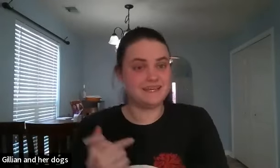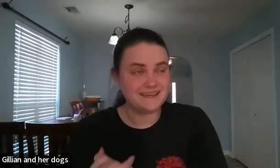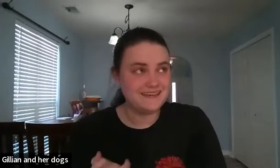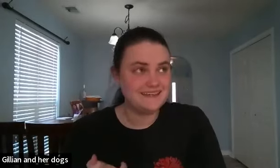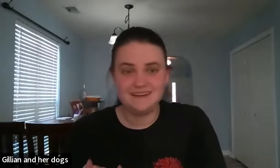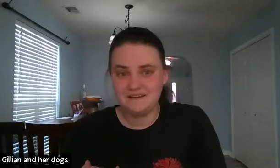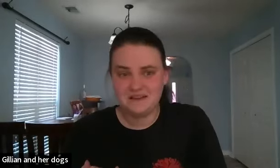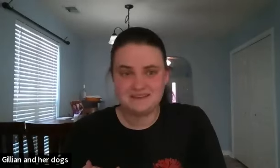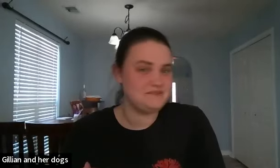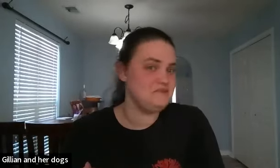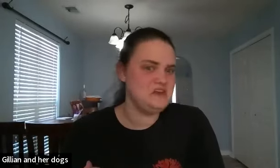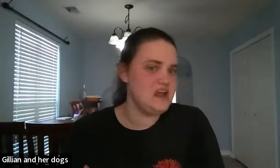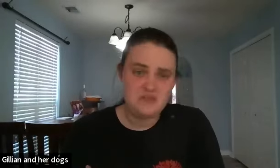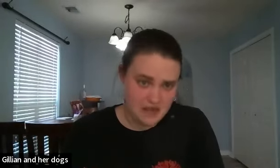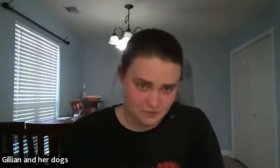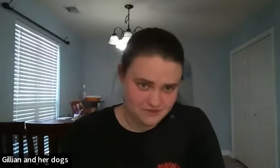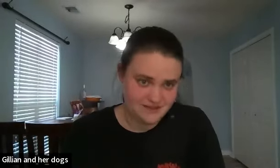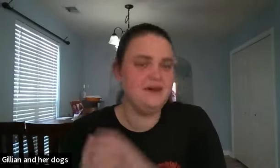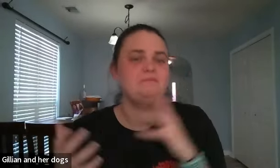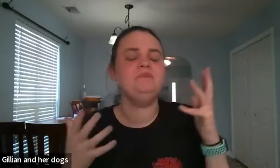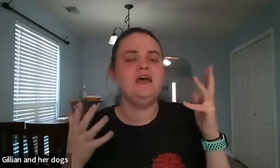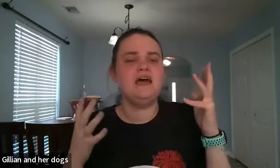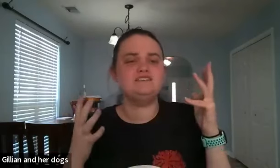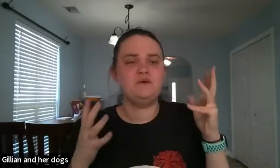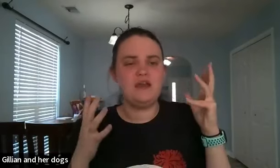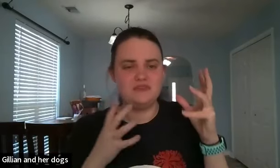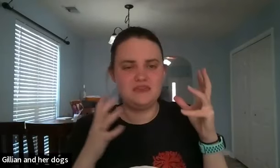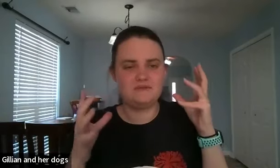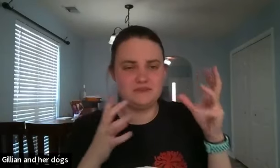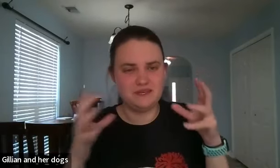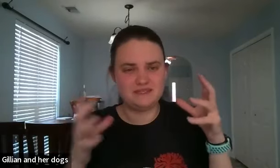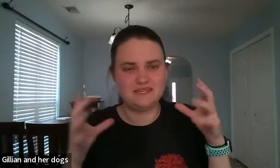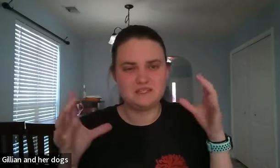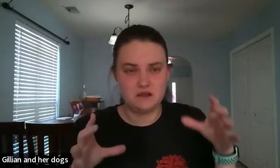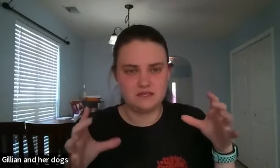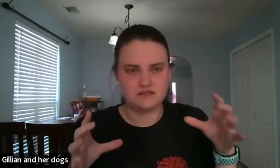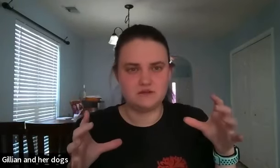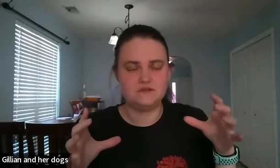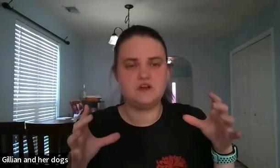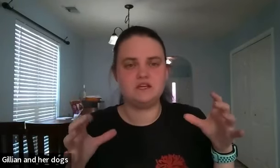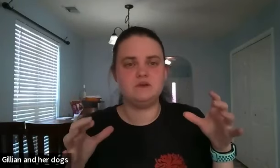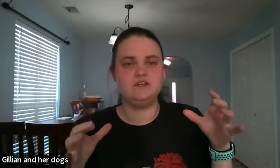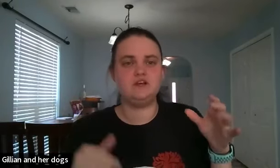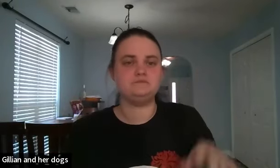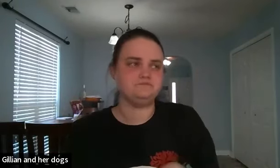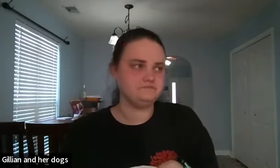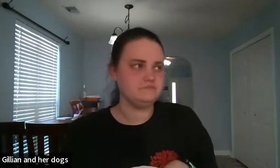like, okay, so none of that helped. So I think, but the biggest thing is context. So if you're talking about,